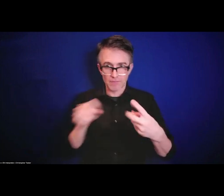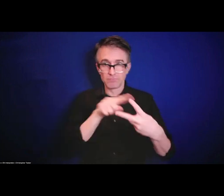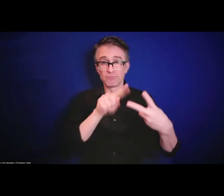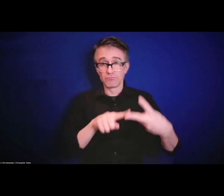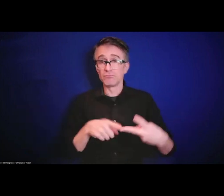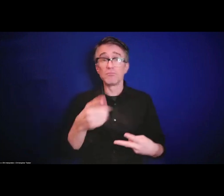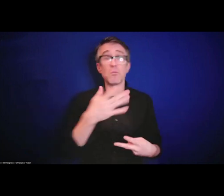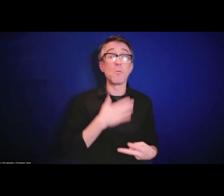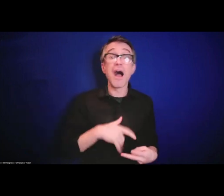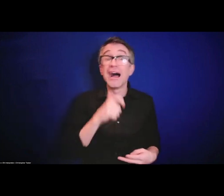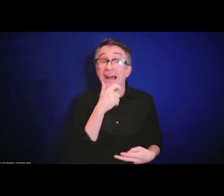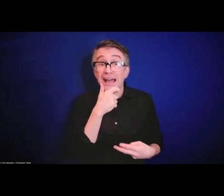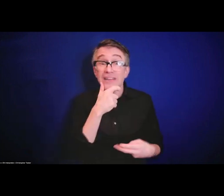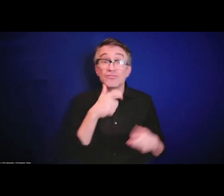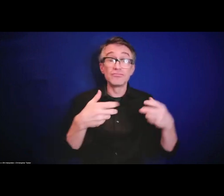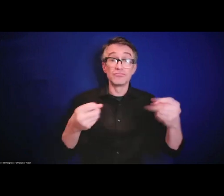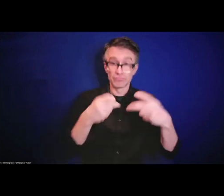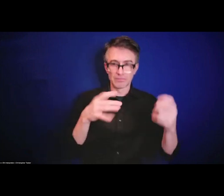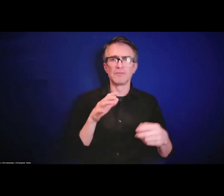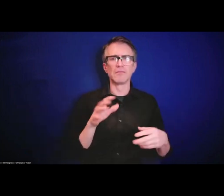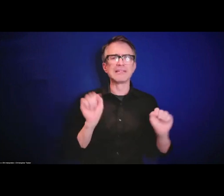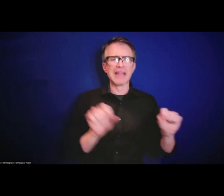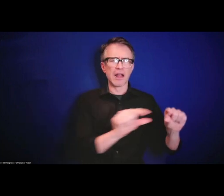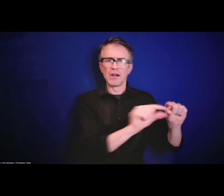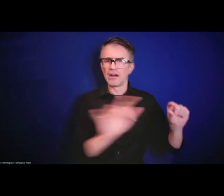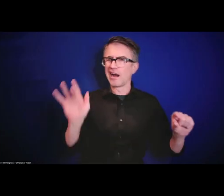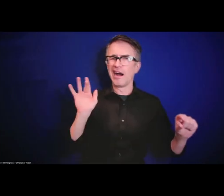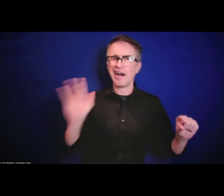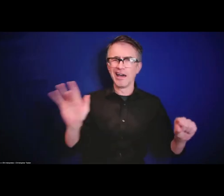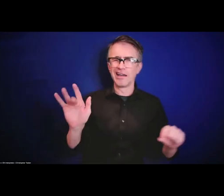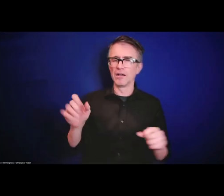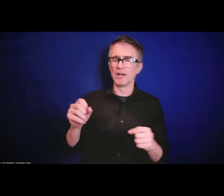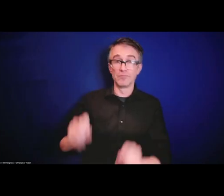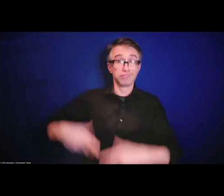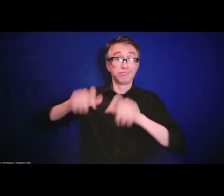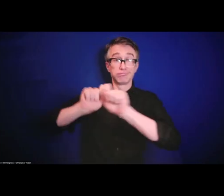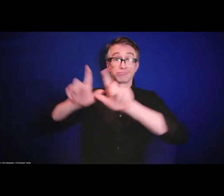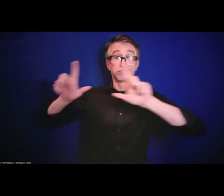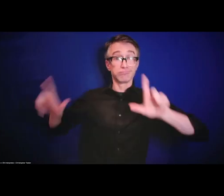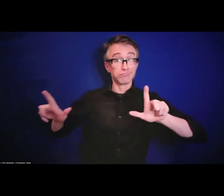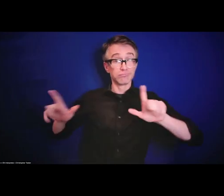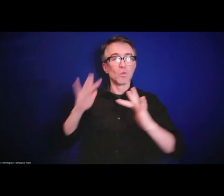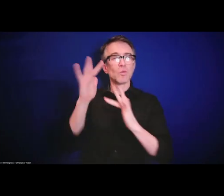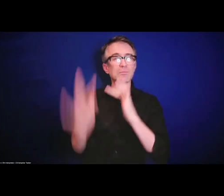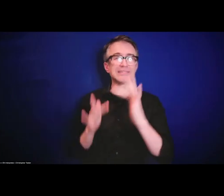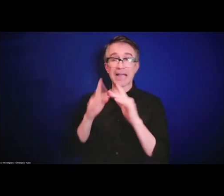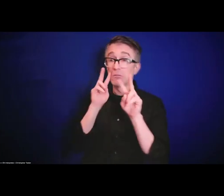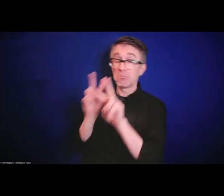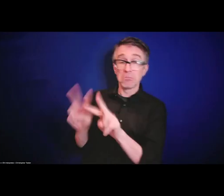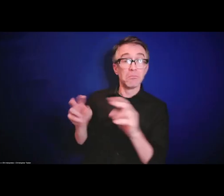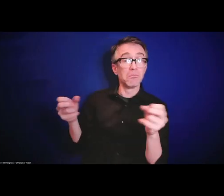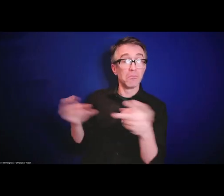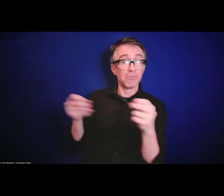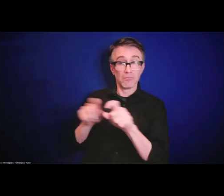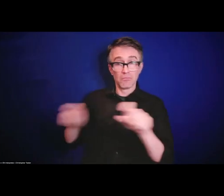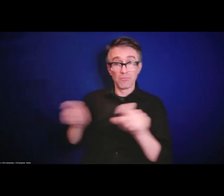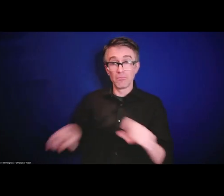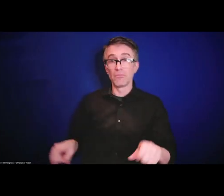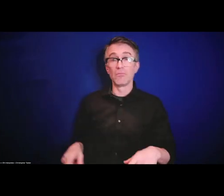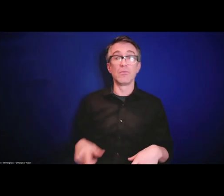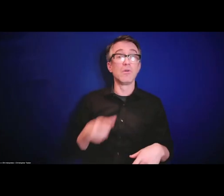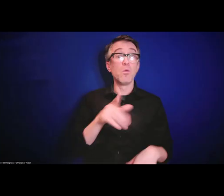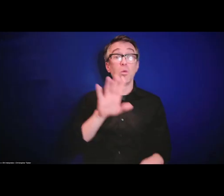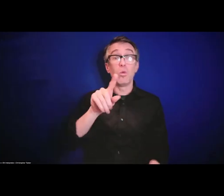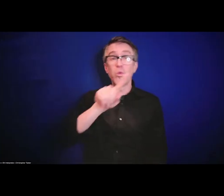been shared in the Q&As. And please use the Q&As function to submit questions for the